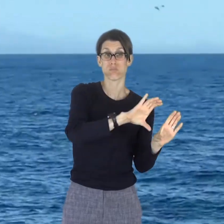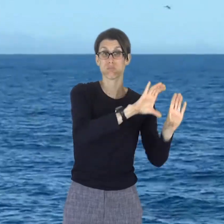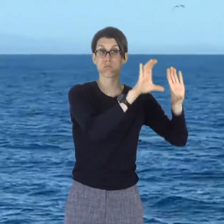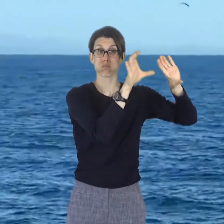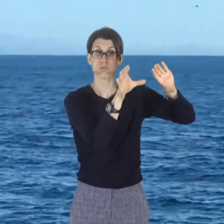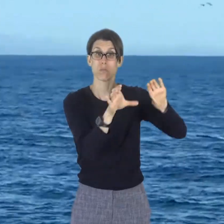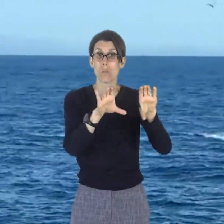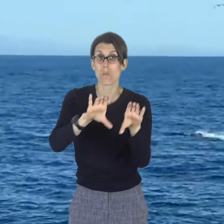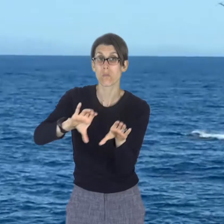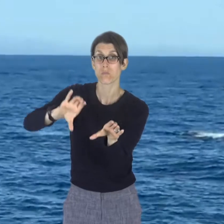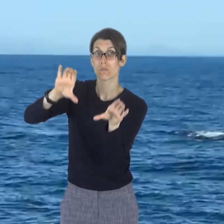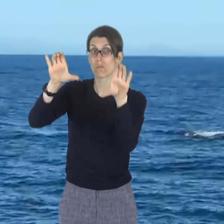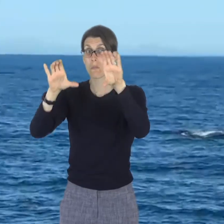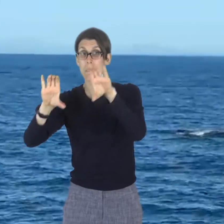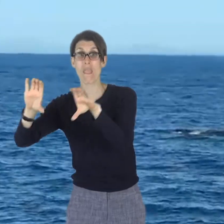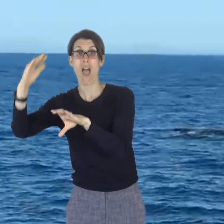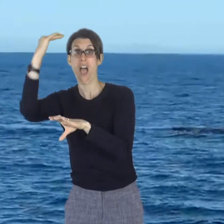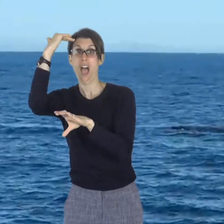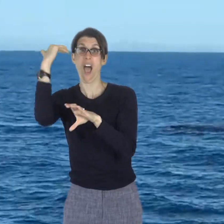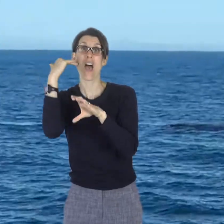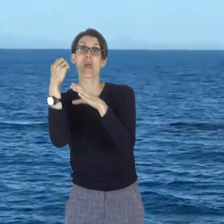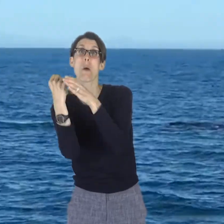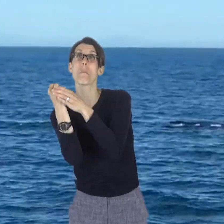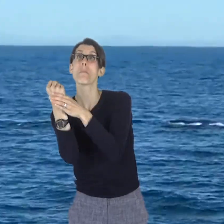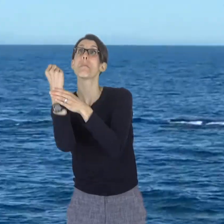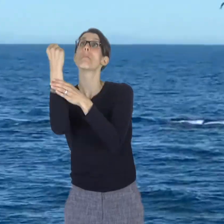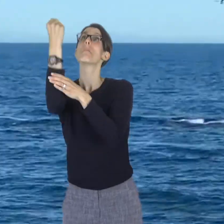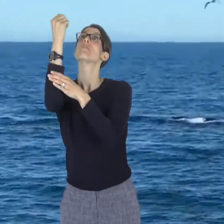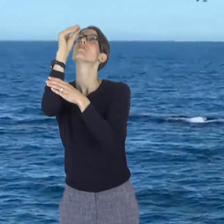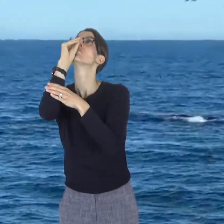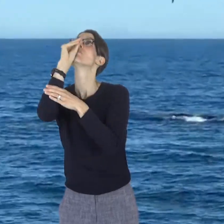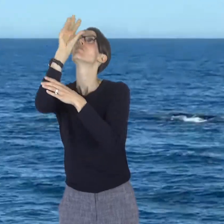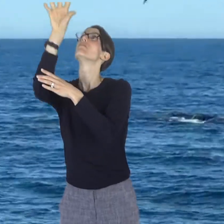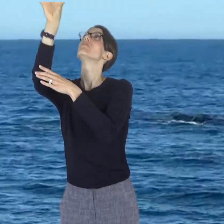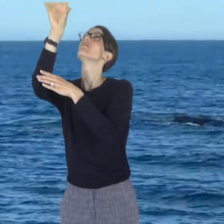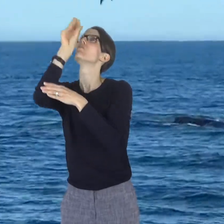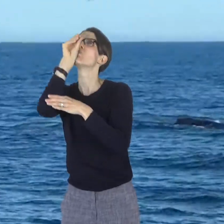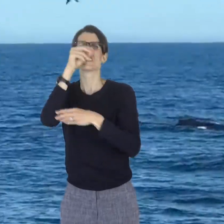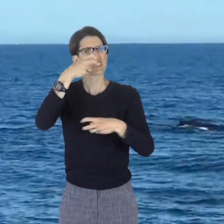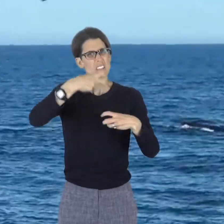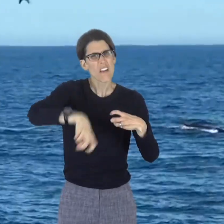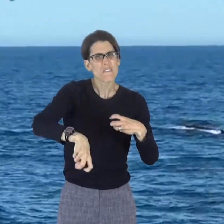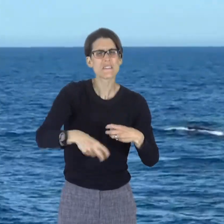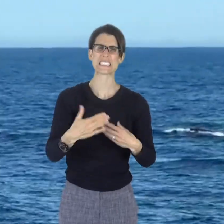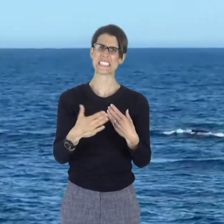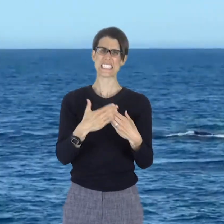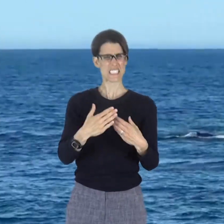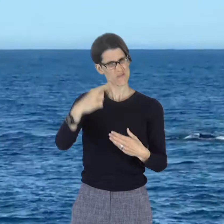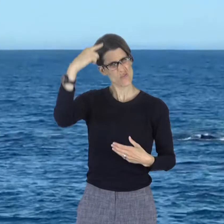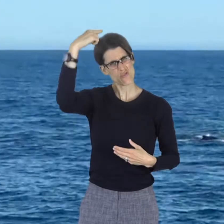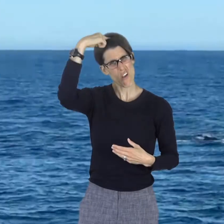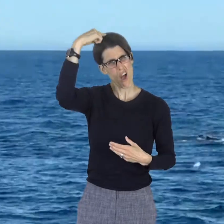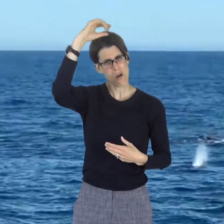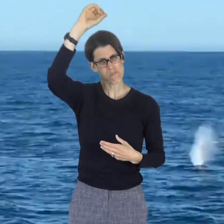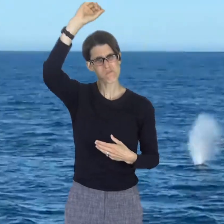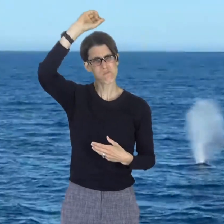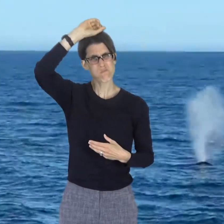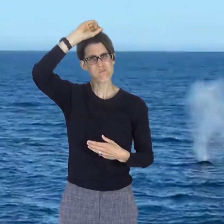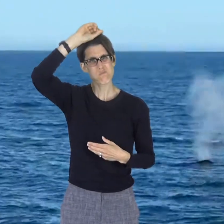That would make it hard for the whale to take a breath and keep swimming so easily. That's why the blowhole is on the top of their head.